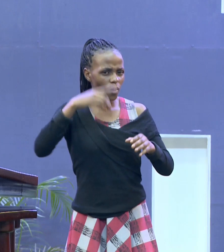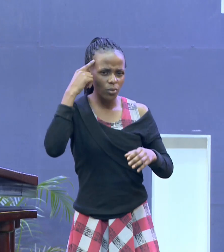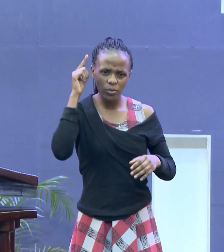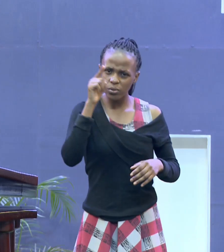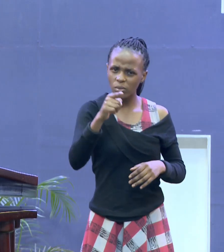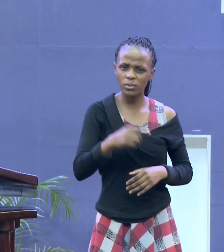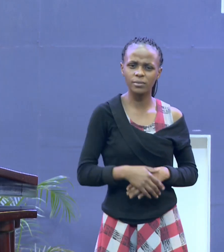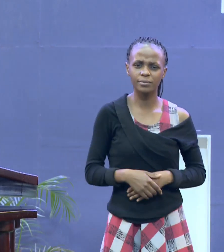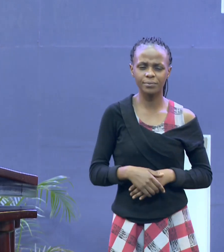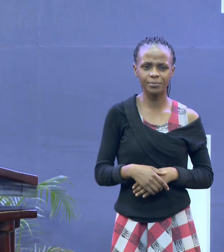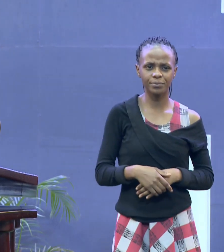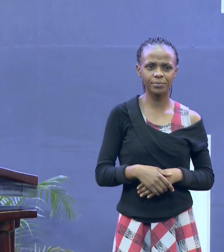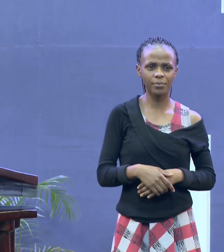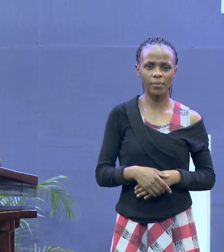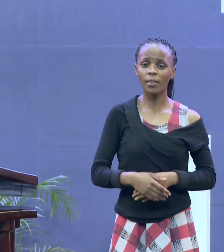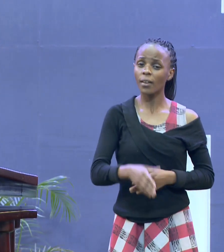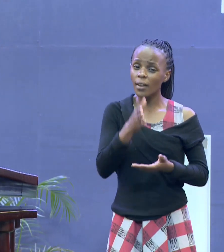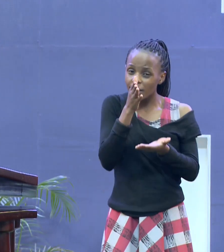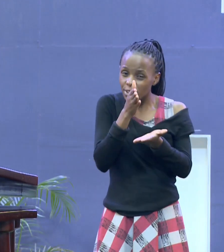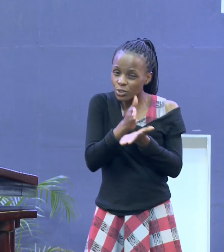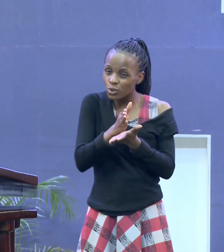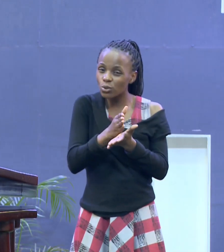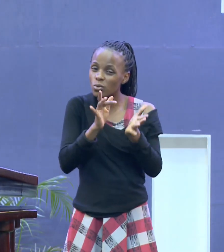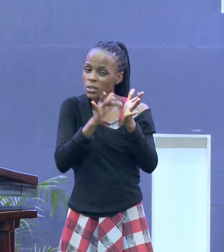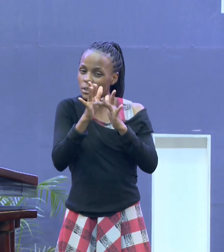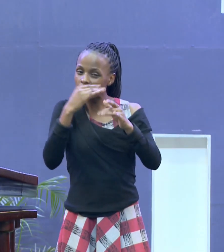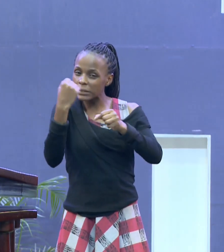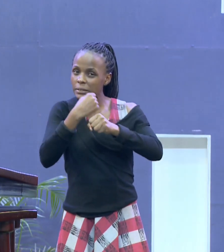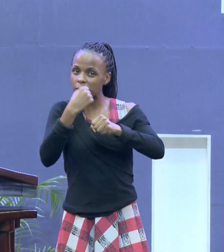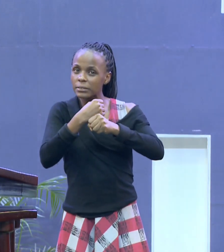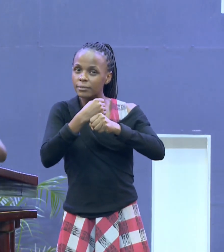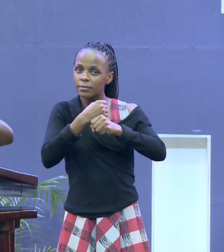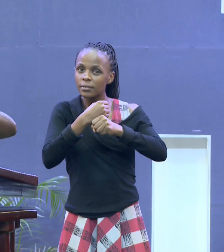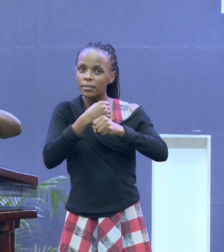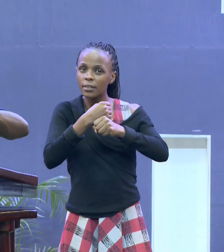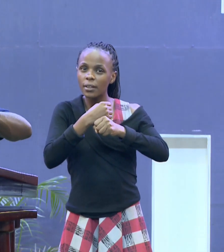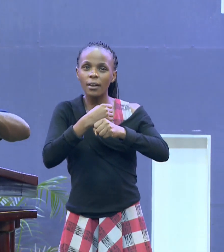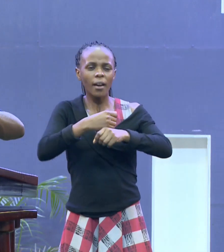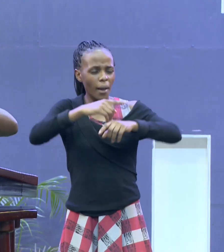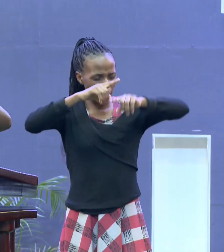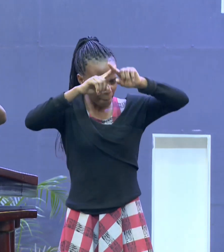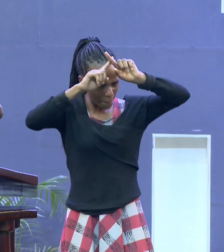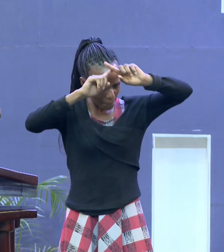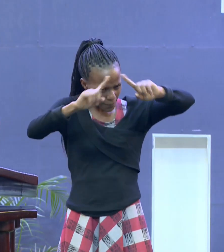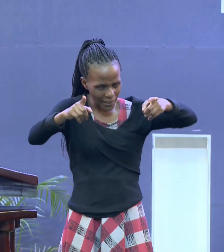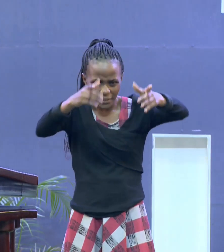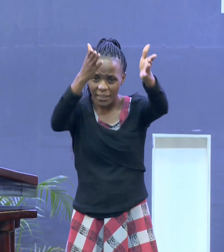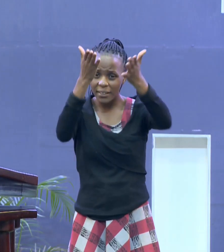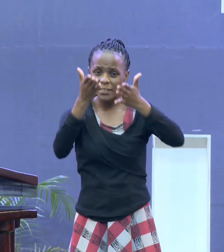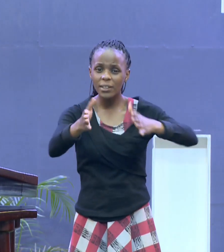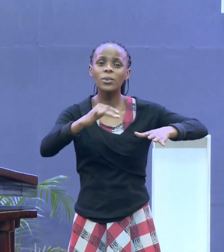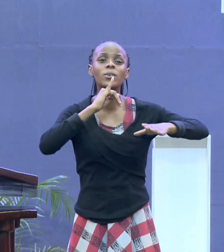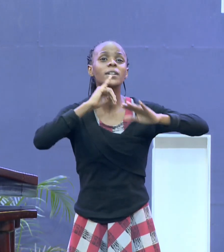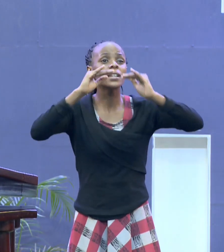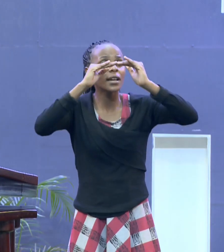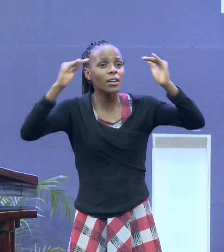byonna yabikolera gwe. It is true, he did it. Kituufu yabikola. But there is a level